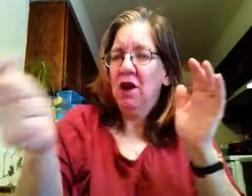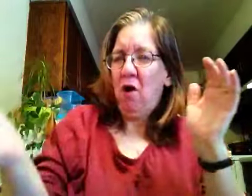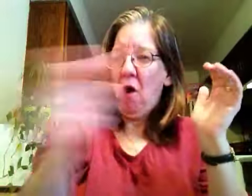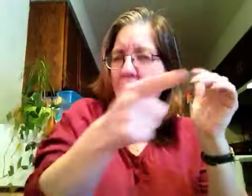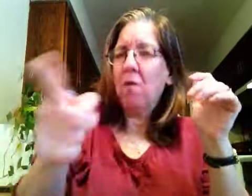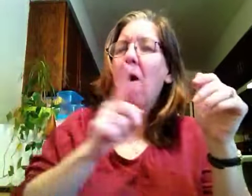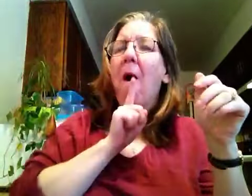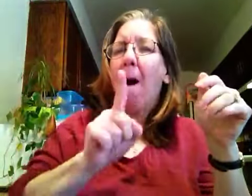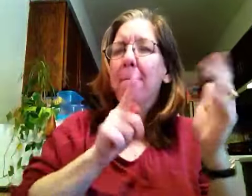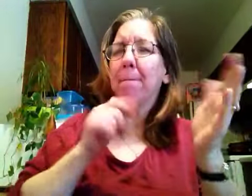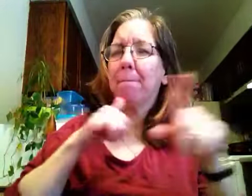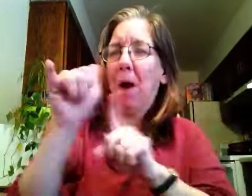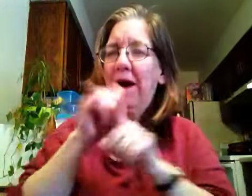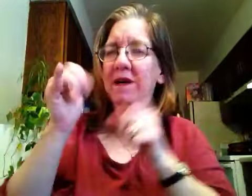horrible. I'm